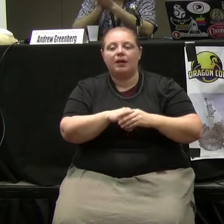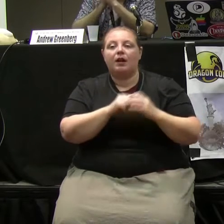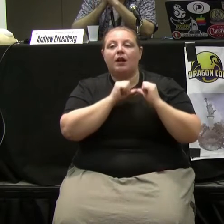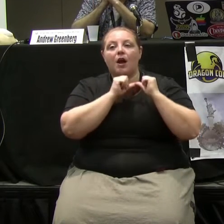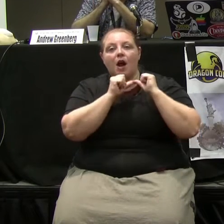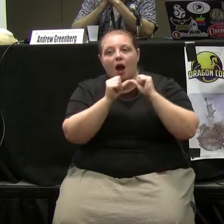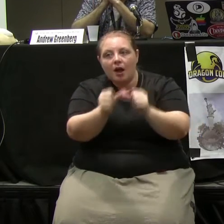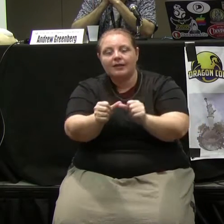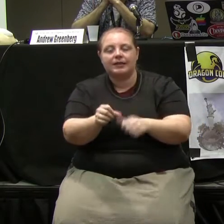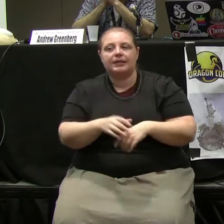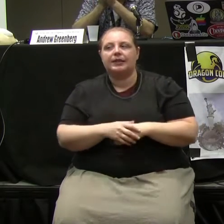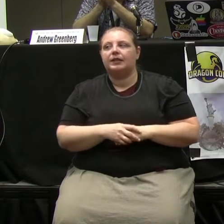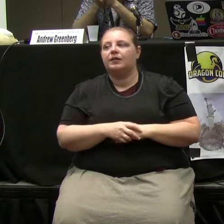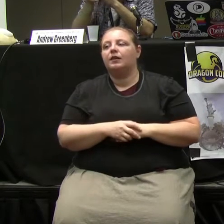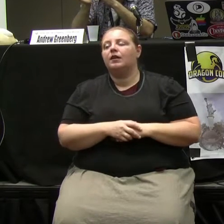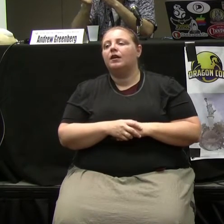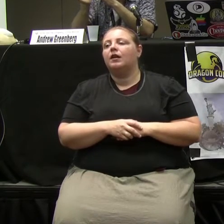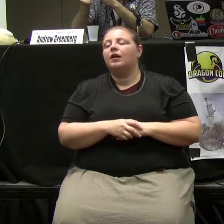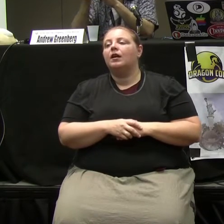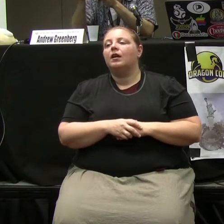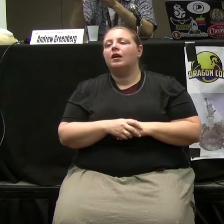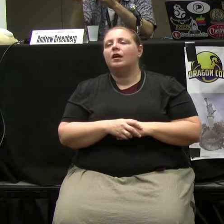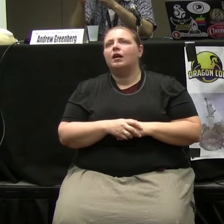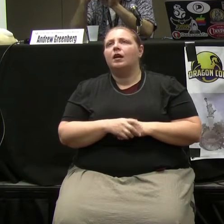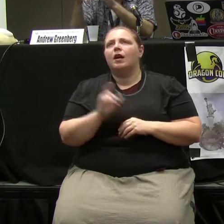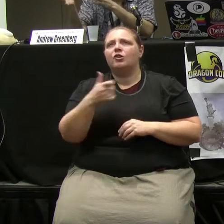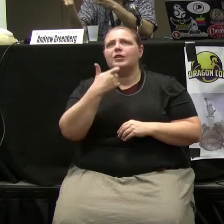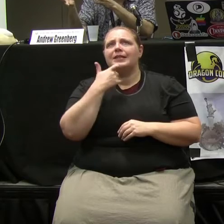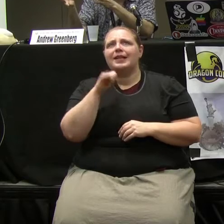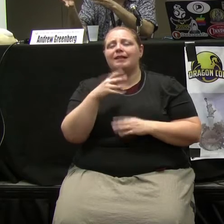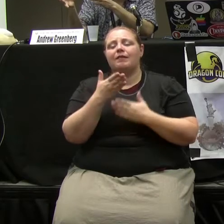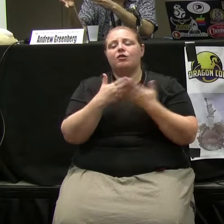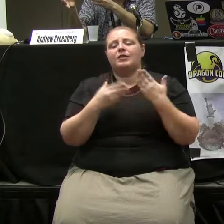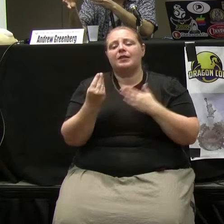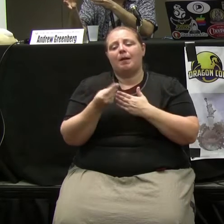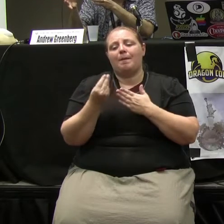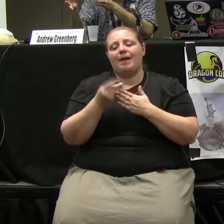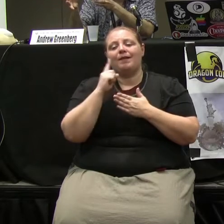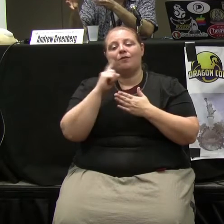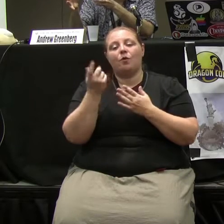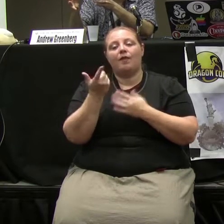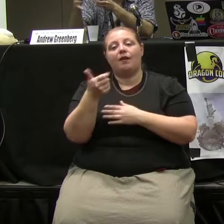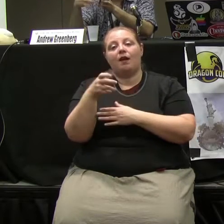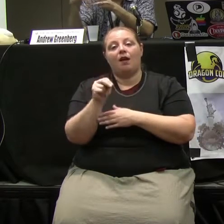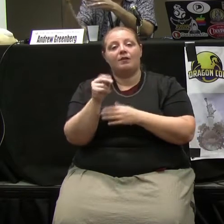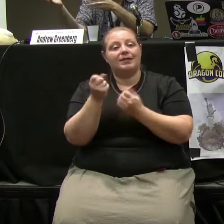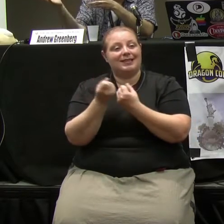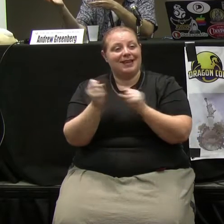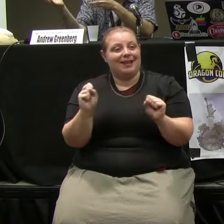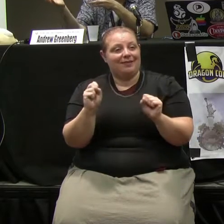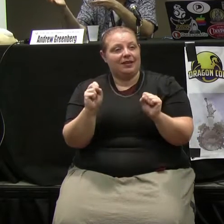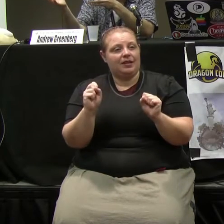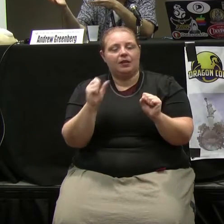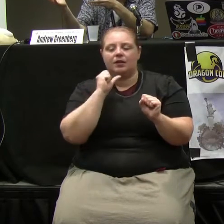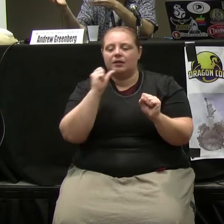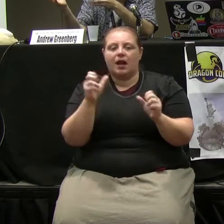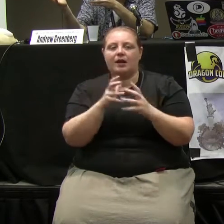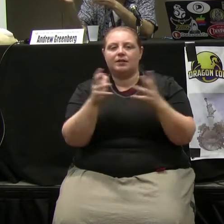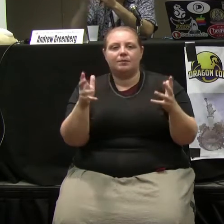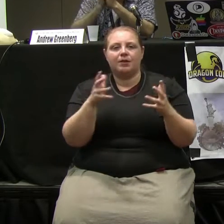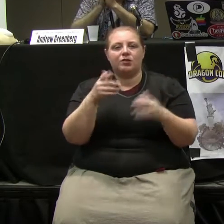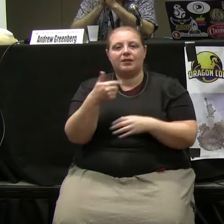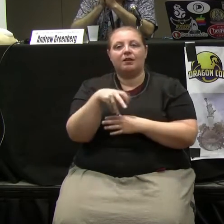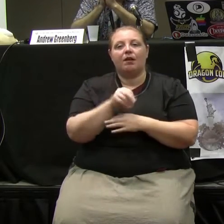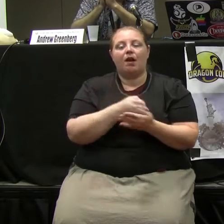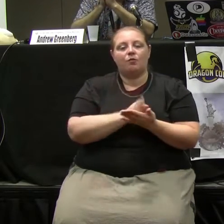constantly. I think there's a decent amount, I should say decent, there's some money on the gun safety side as well, perhaps not as much on the gun rights